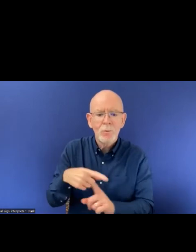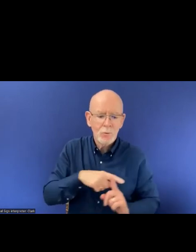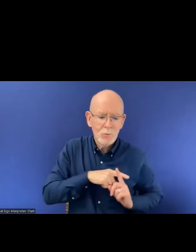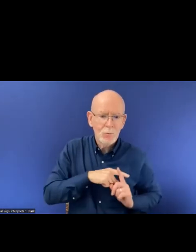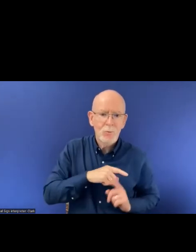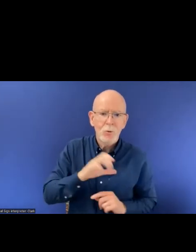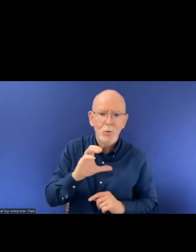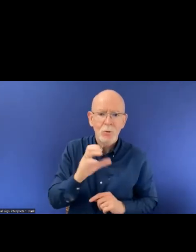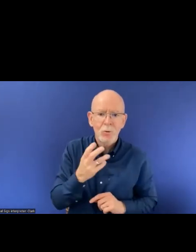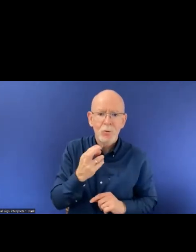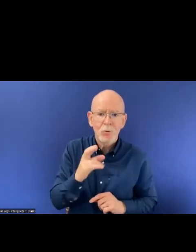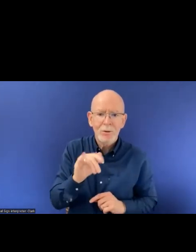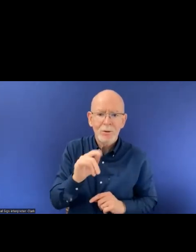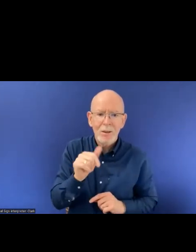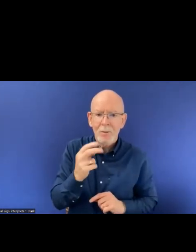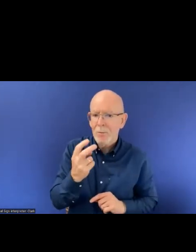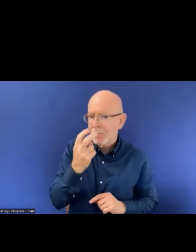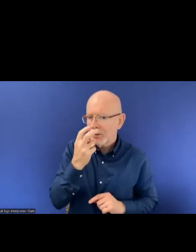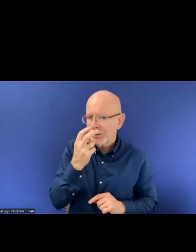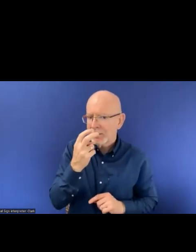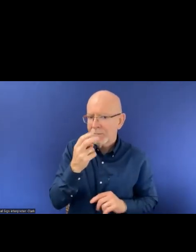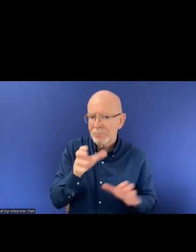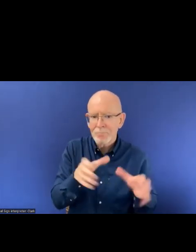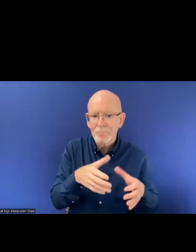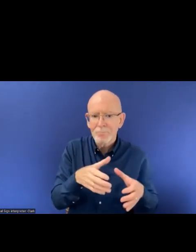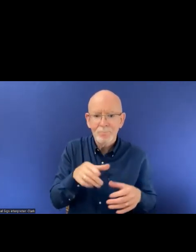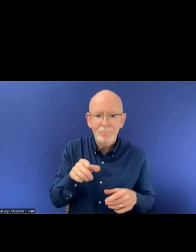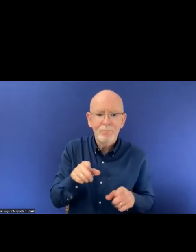voices for us to hear today. Let's have a look.